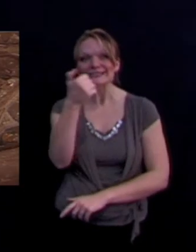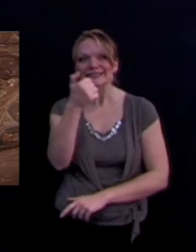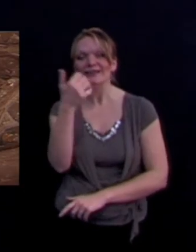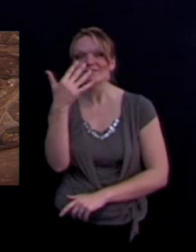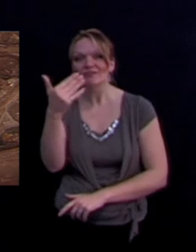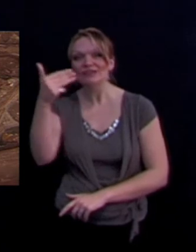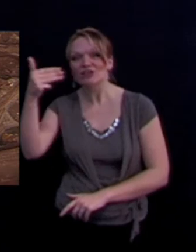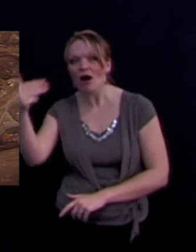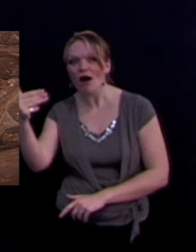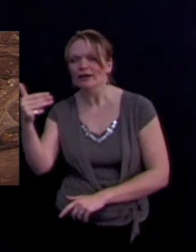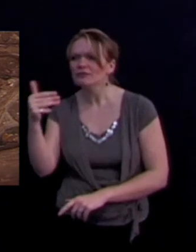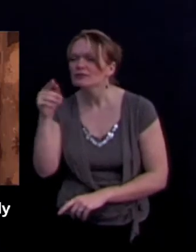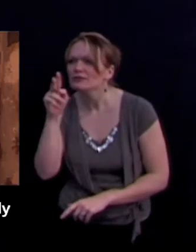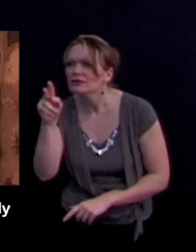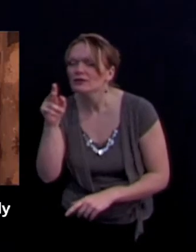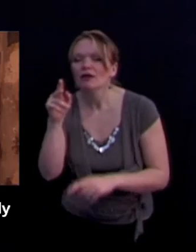1659, and there's initials,